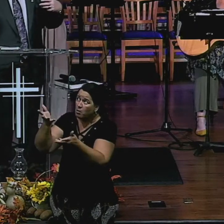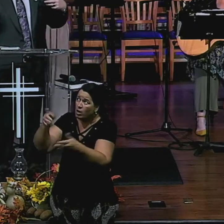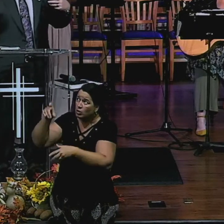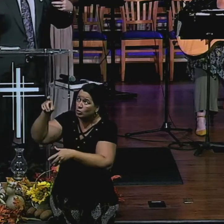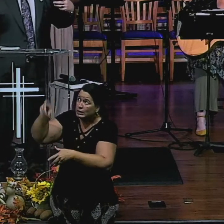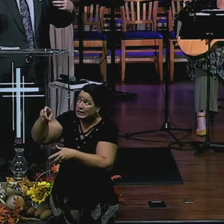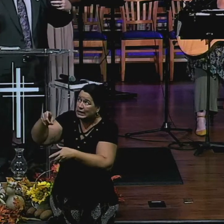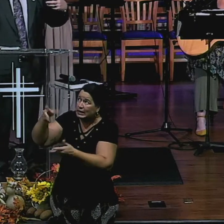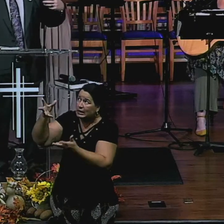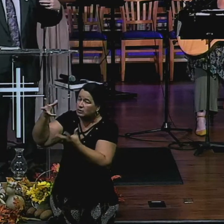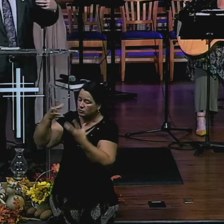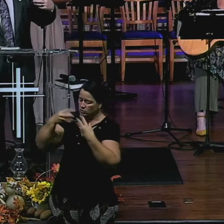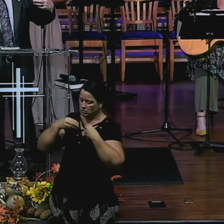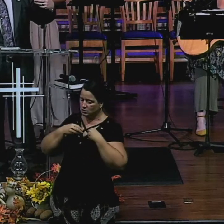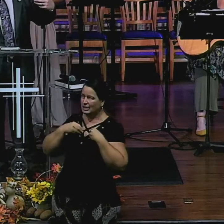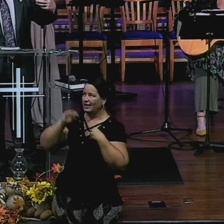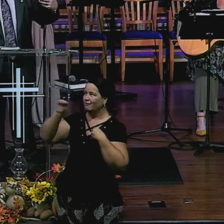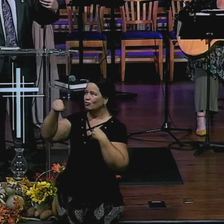Jesus, who